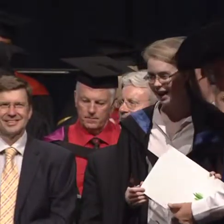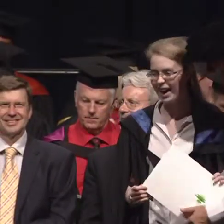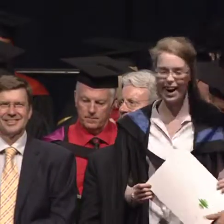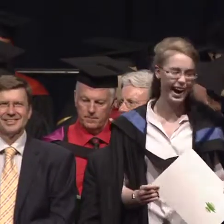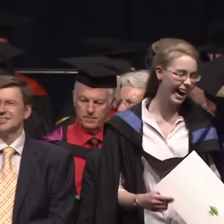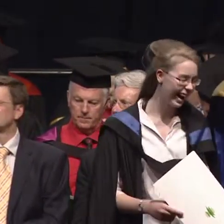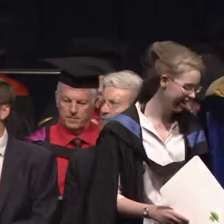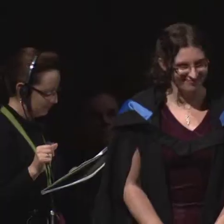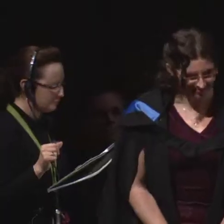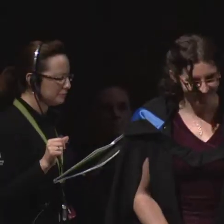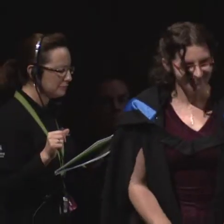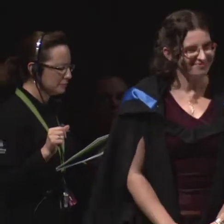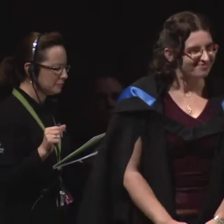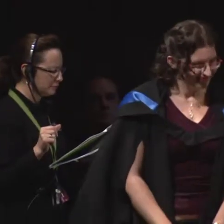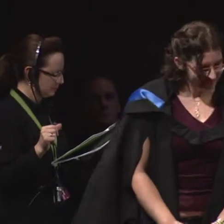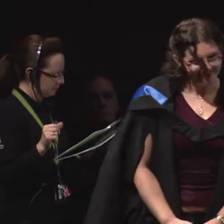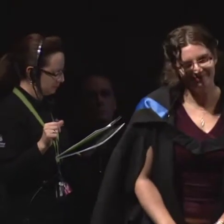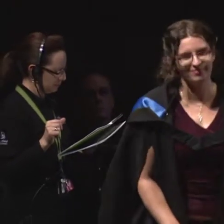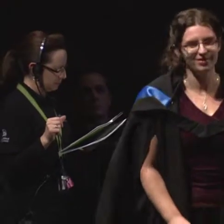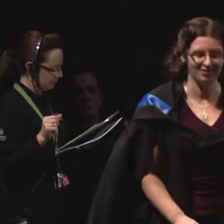Belinda McLean.